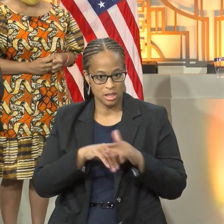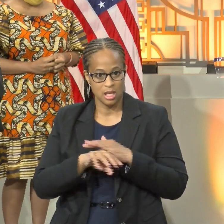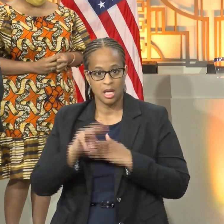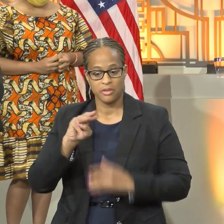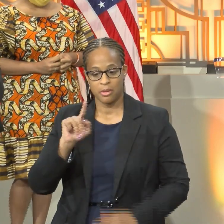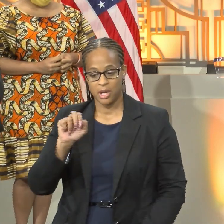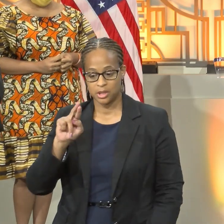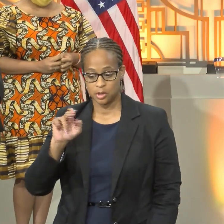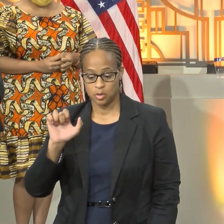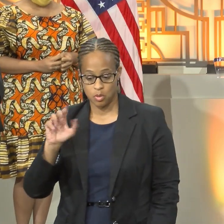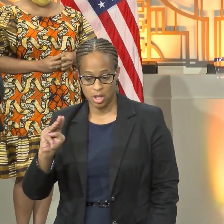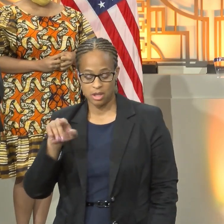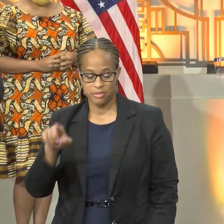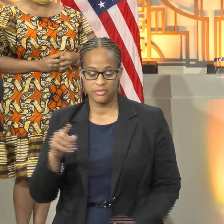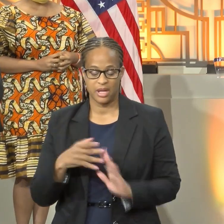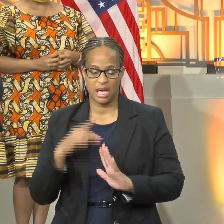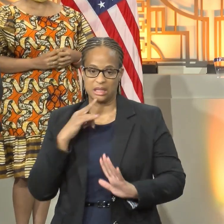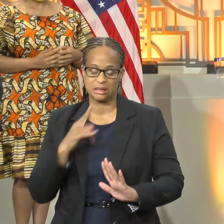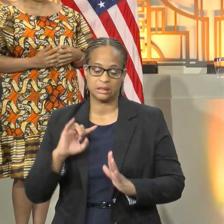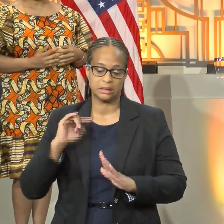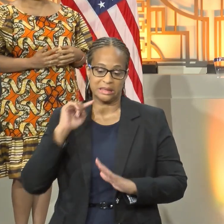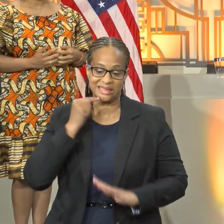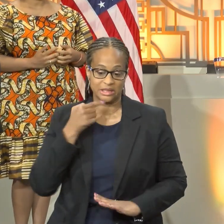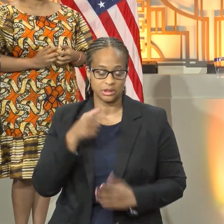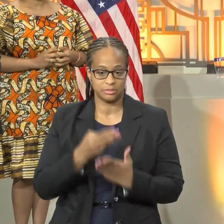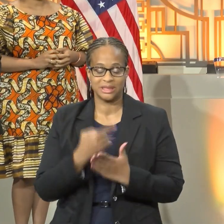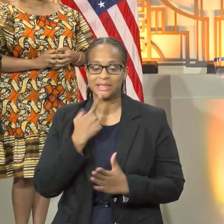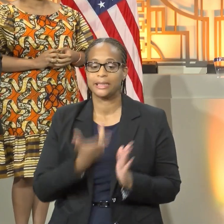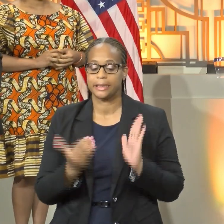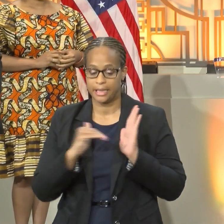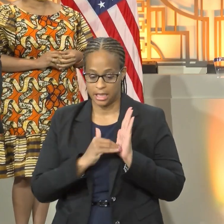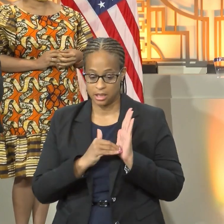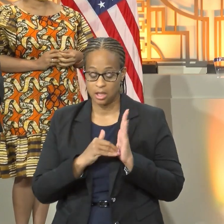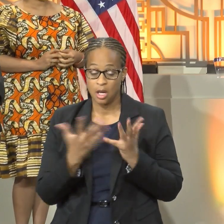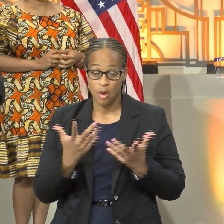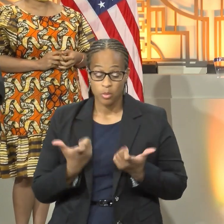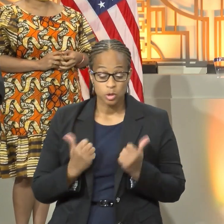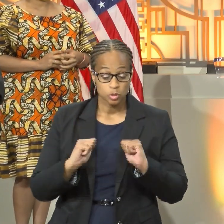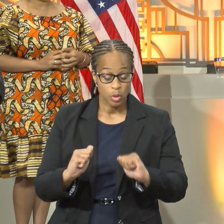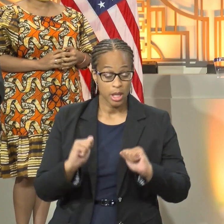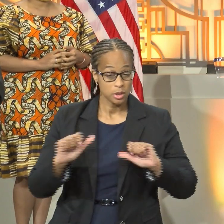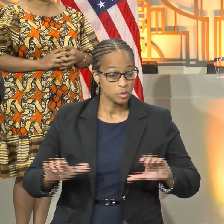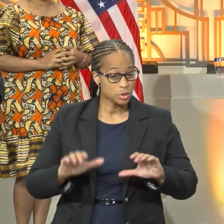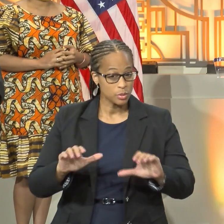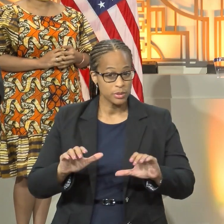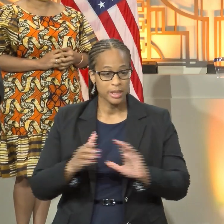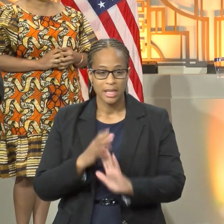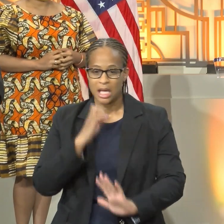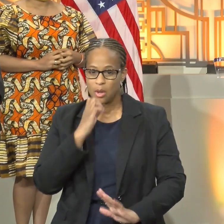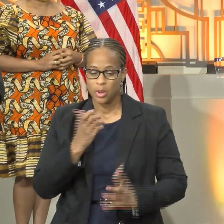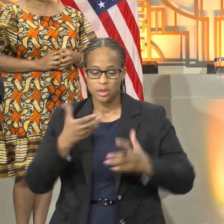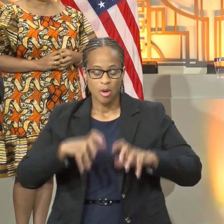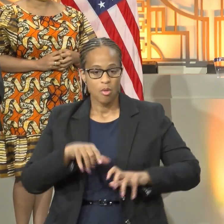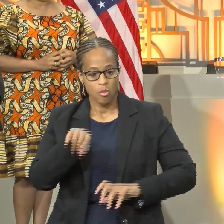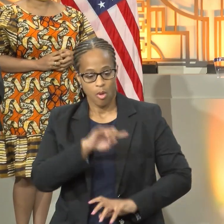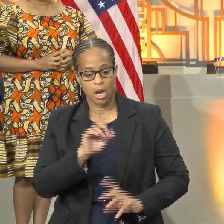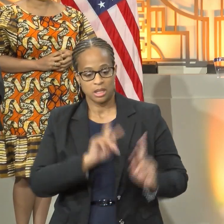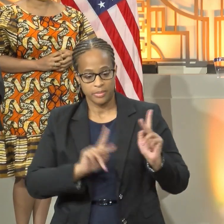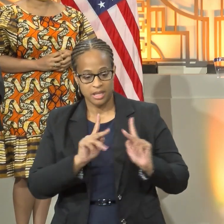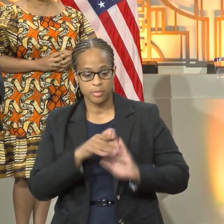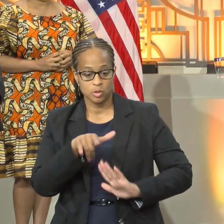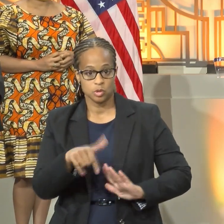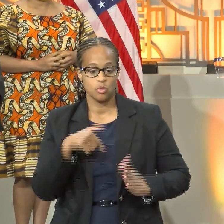only deepens the financial hole. And let me repeat that. What we are attempting to do is not to place renters in a